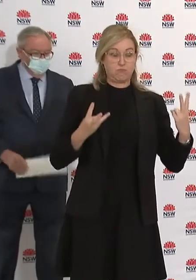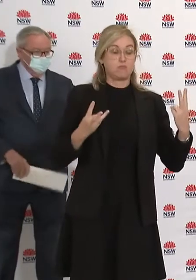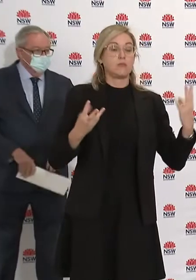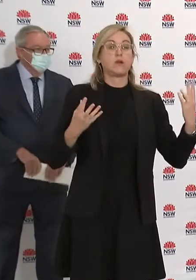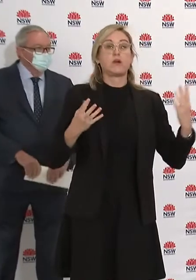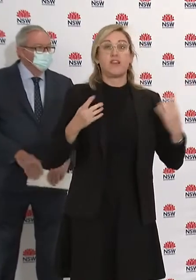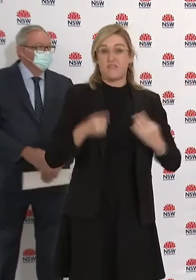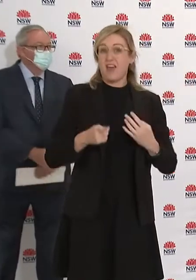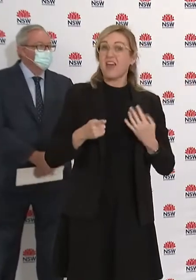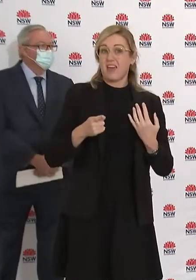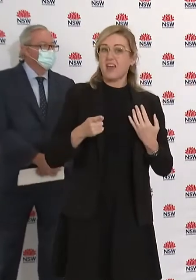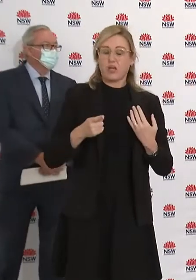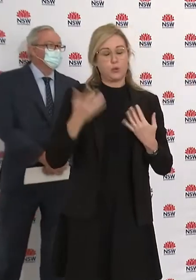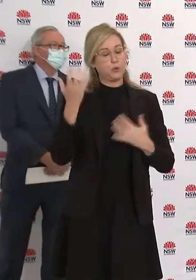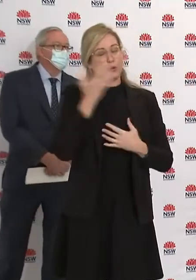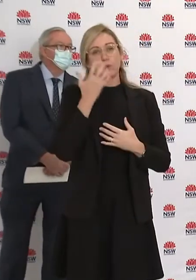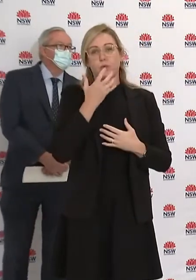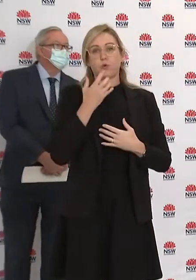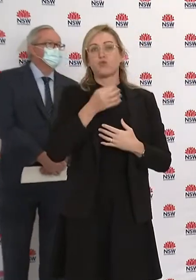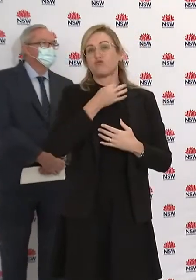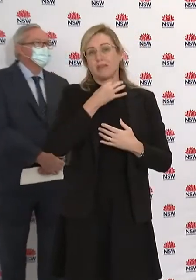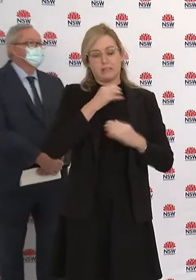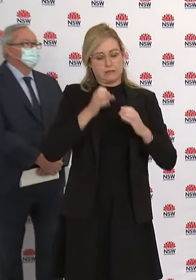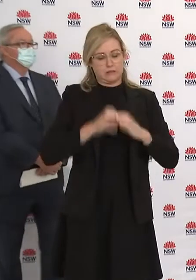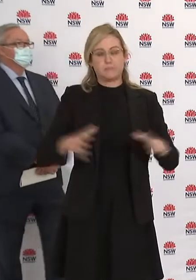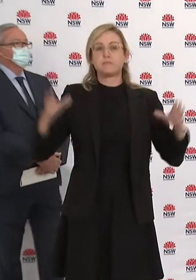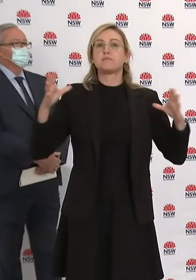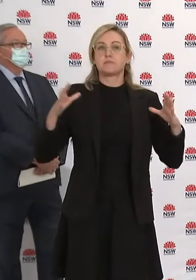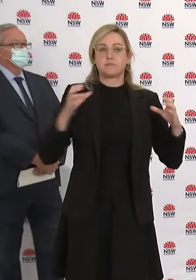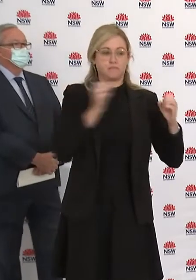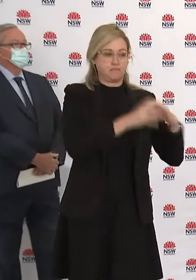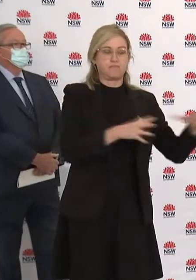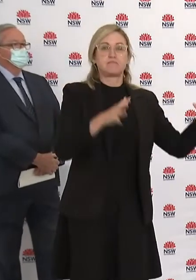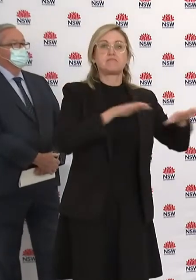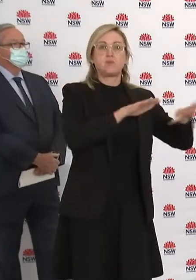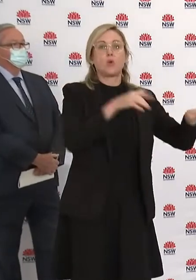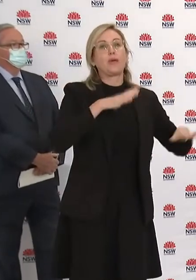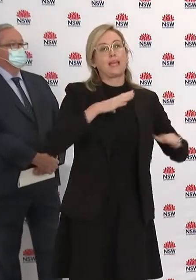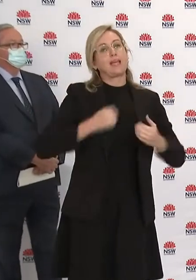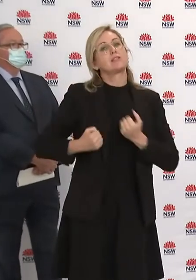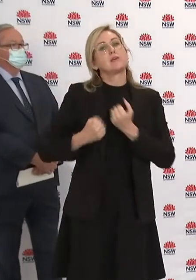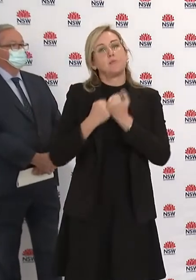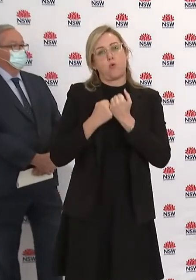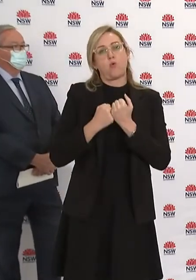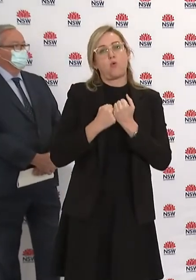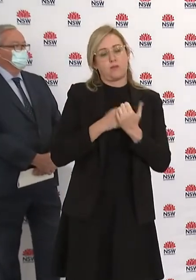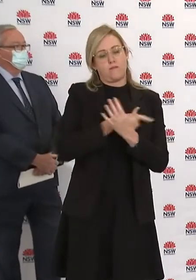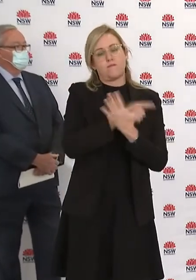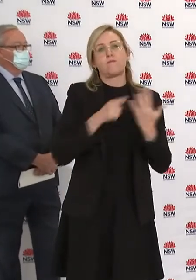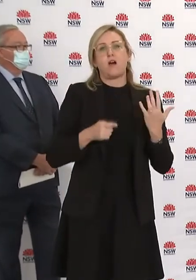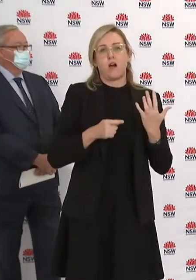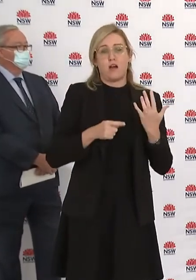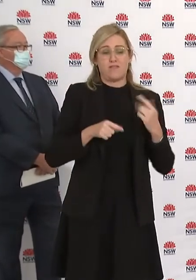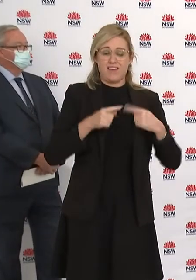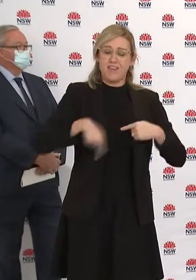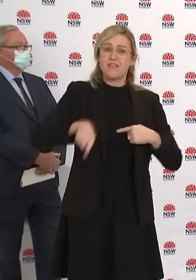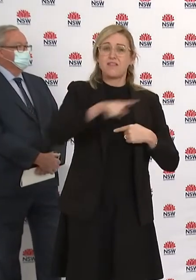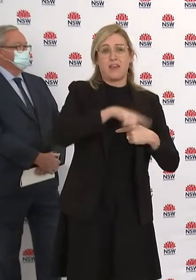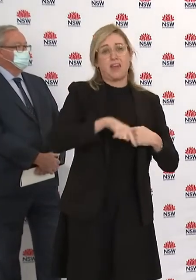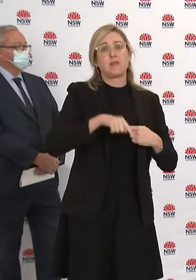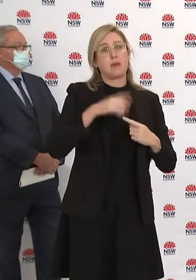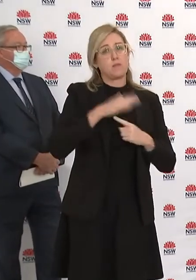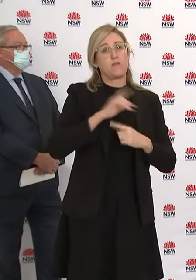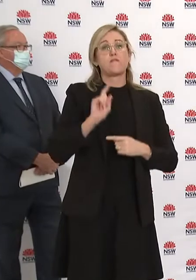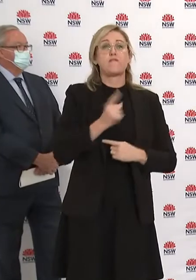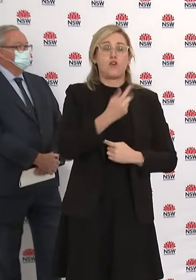challenge. And so we need to redouble our efforts at supporting that community have access to vaccinations. We need to vaccinate younger